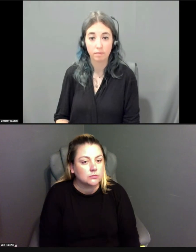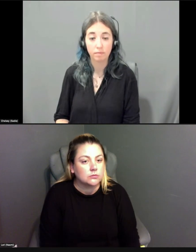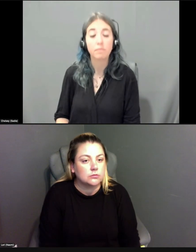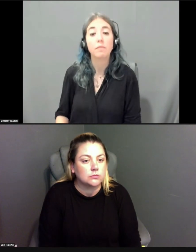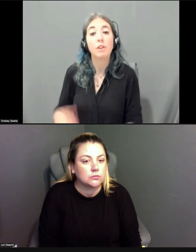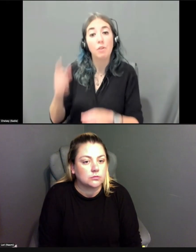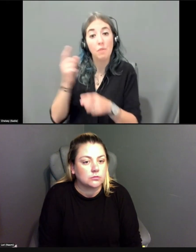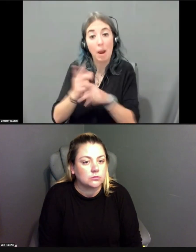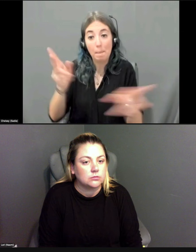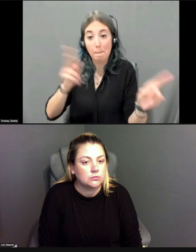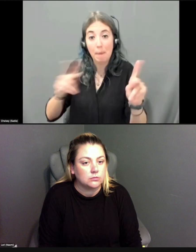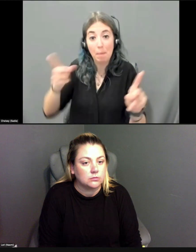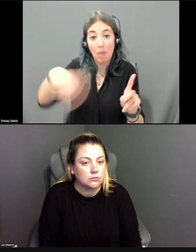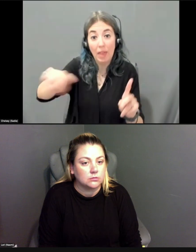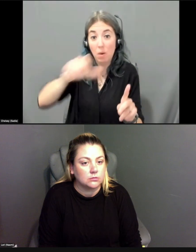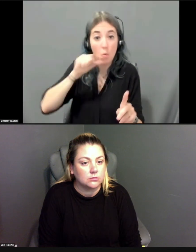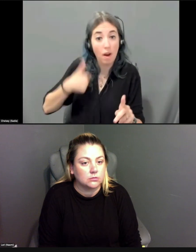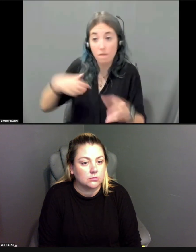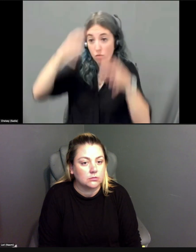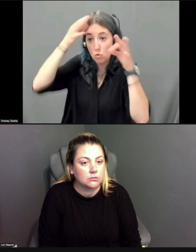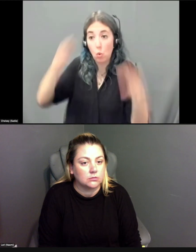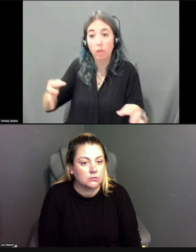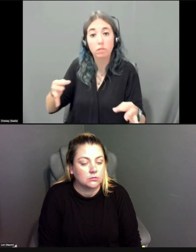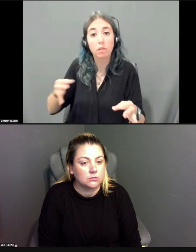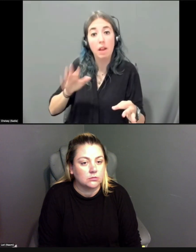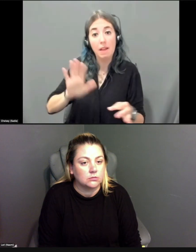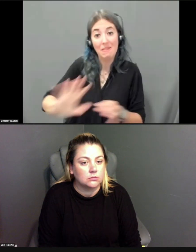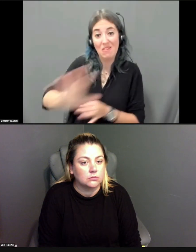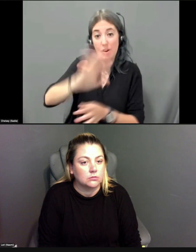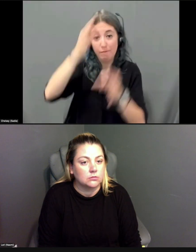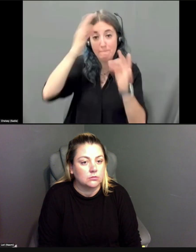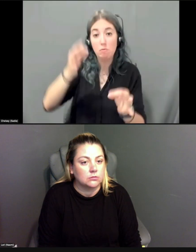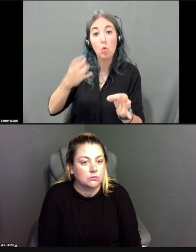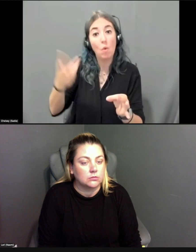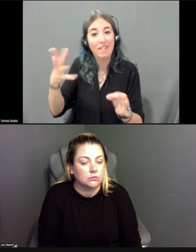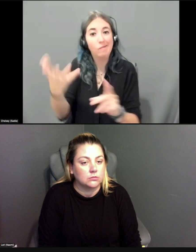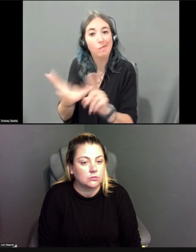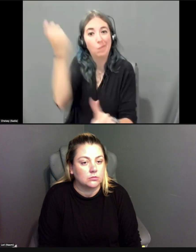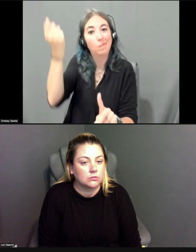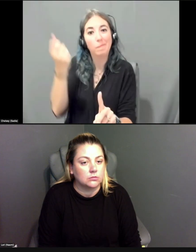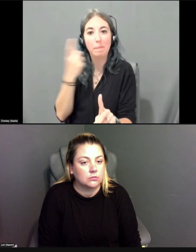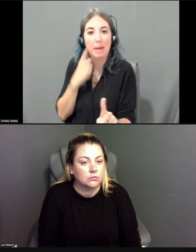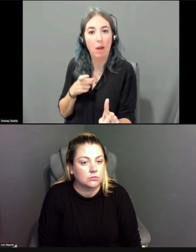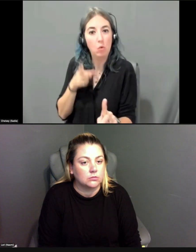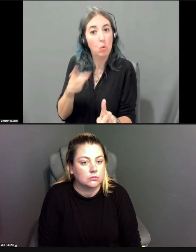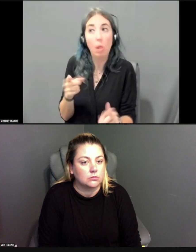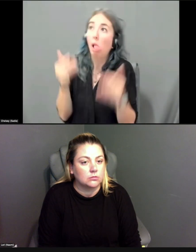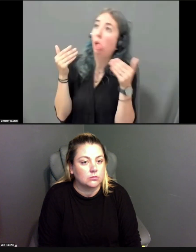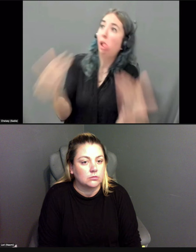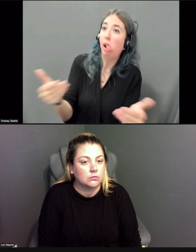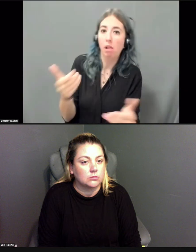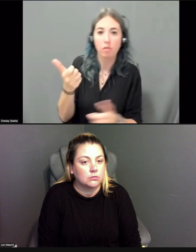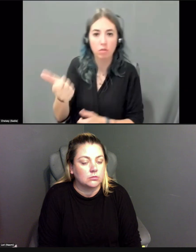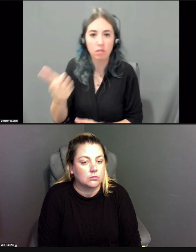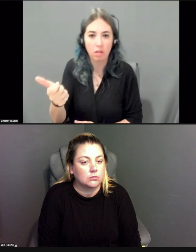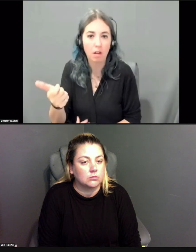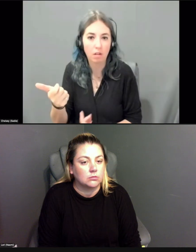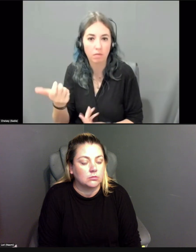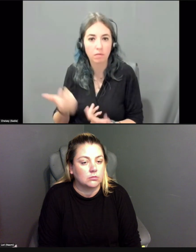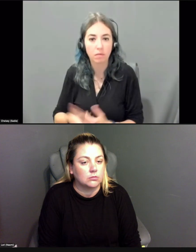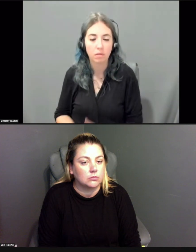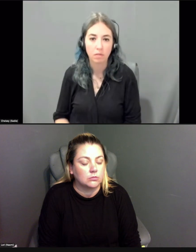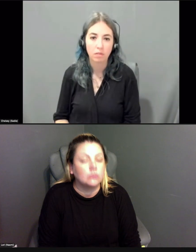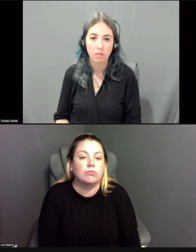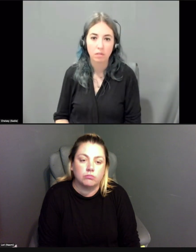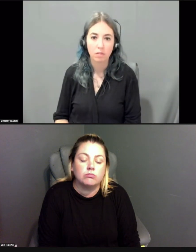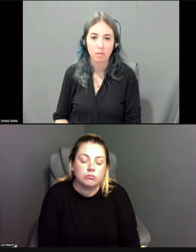them. Right. Like that's a big thing to recognize, is that like true autonomy versus when diet culture goes,